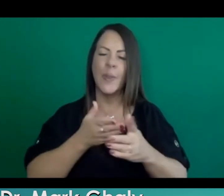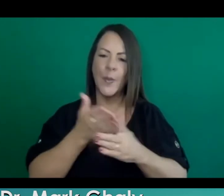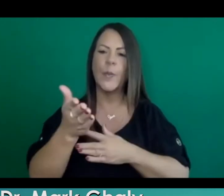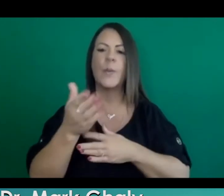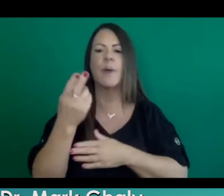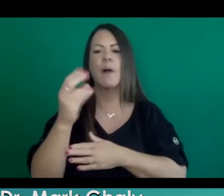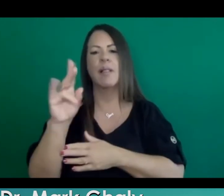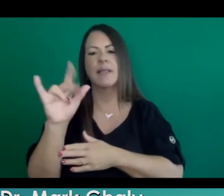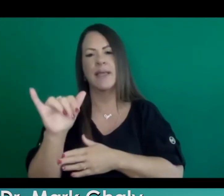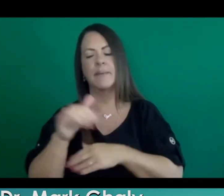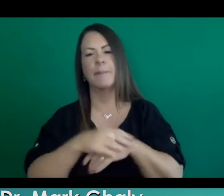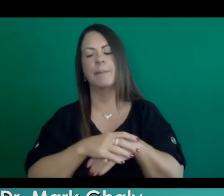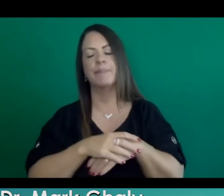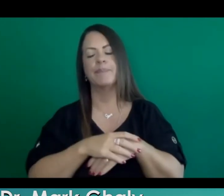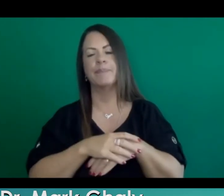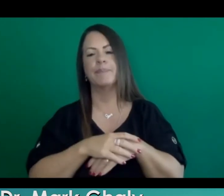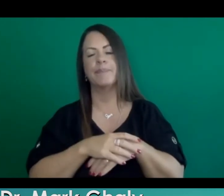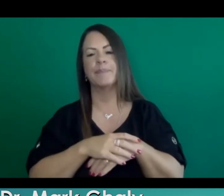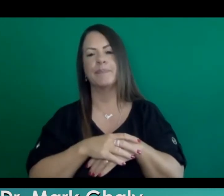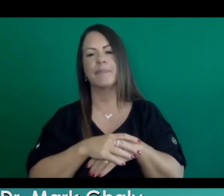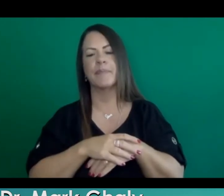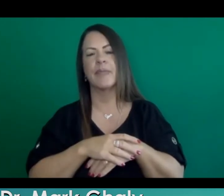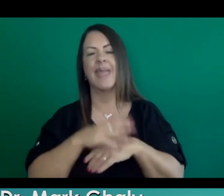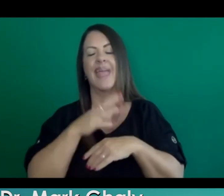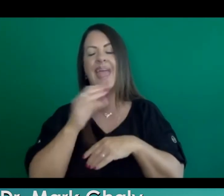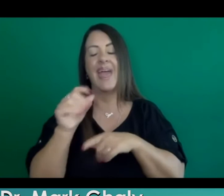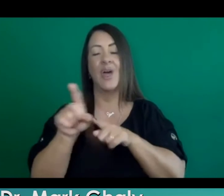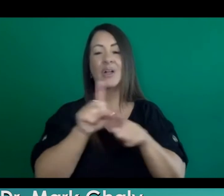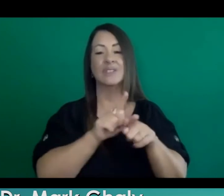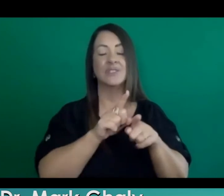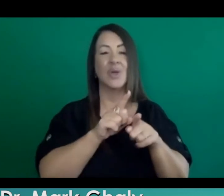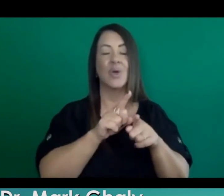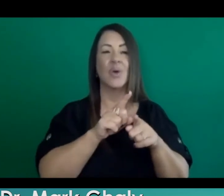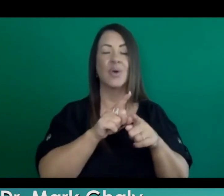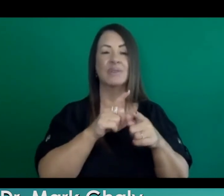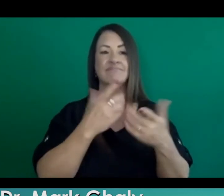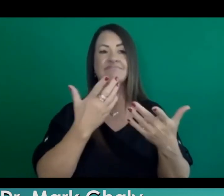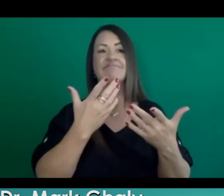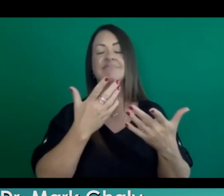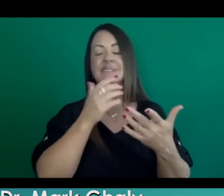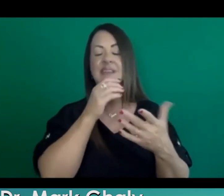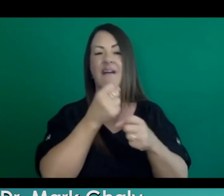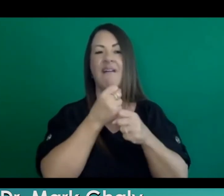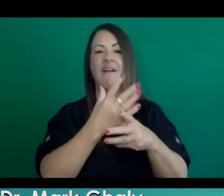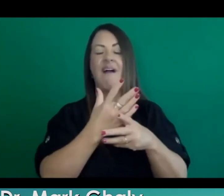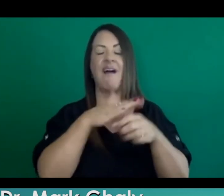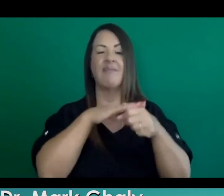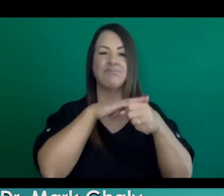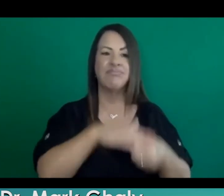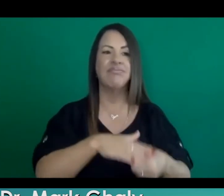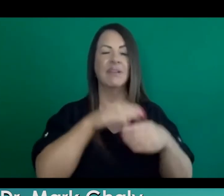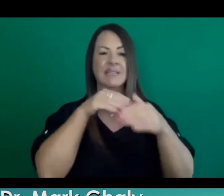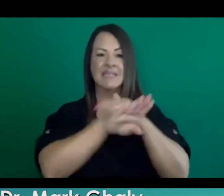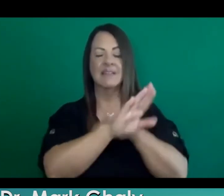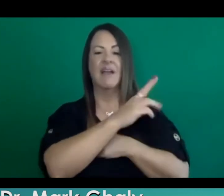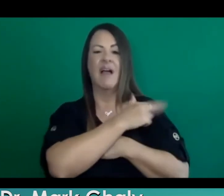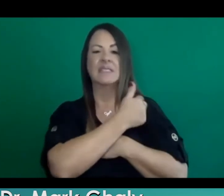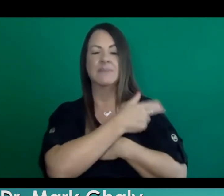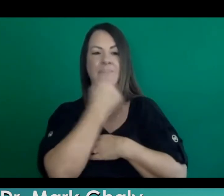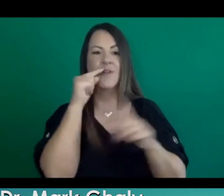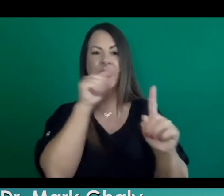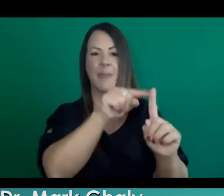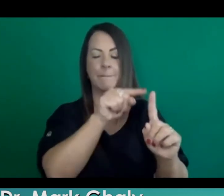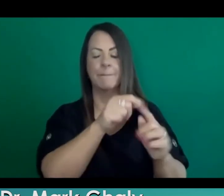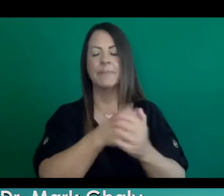impact in cases and in hospitalizations, and that this overall sense that really giving